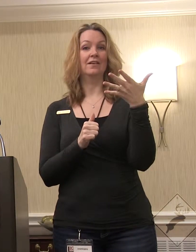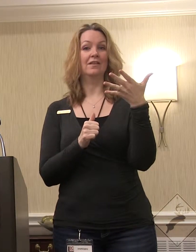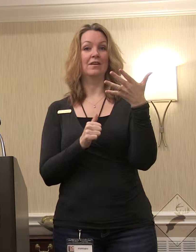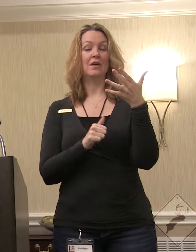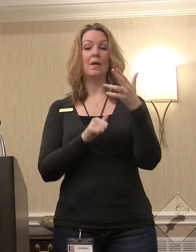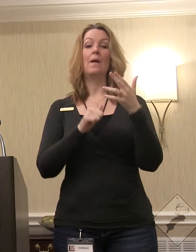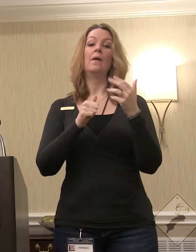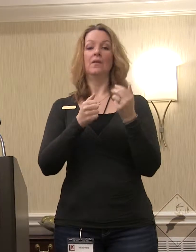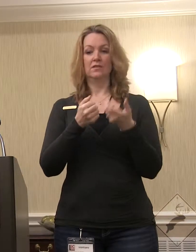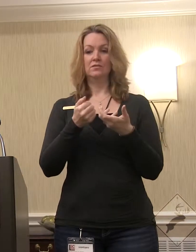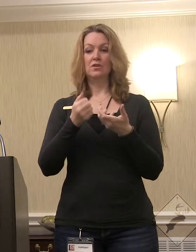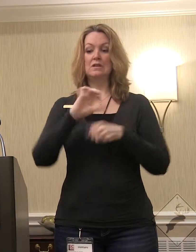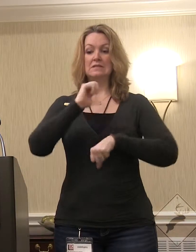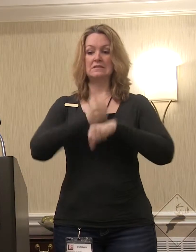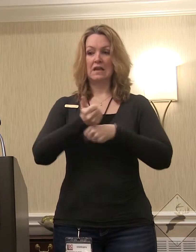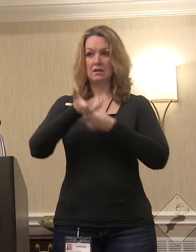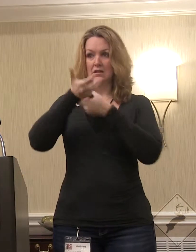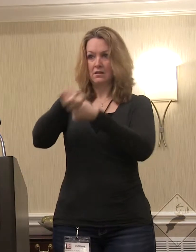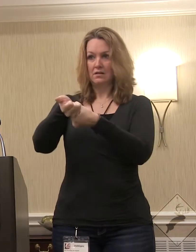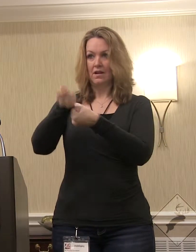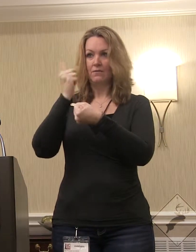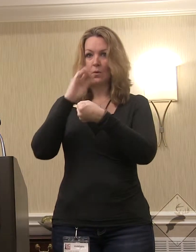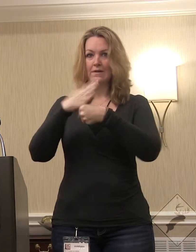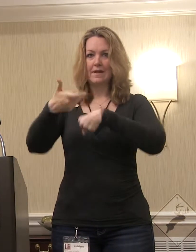and retain trust for next time.